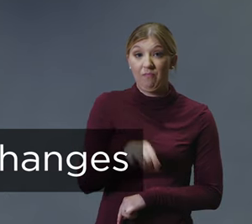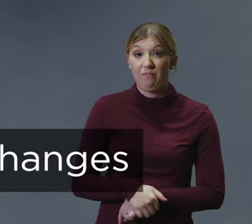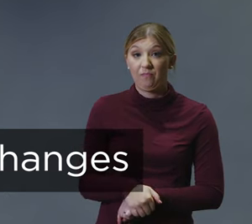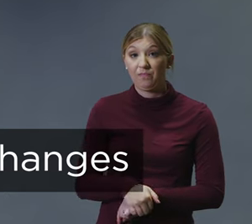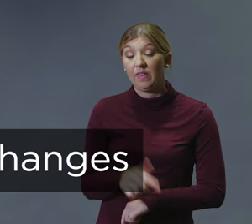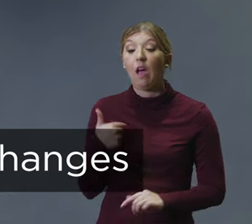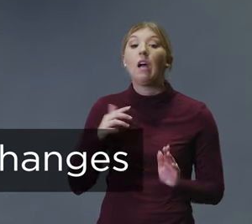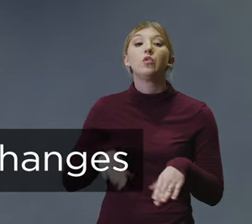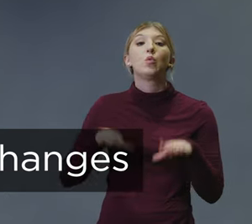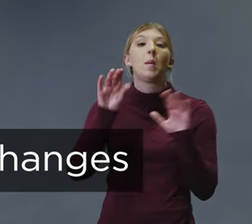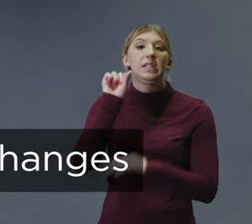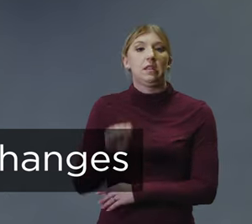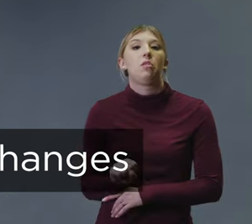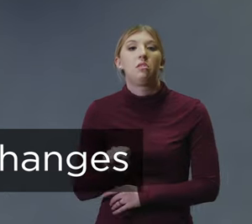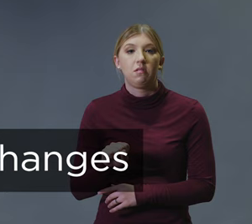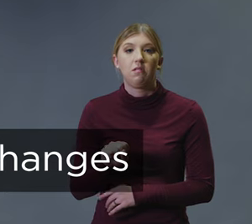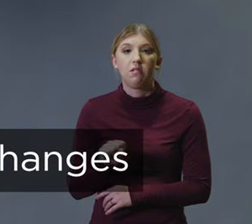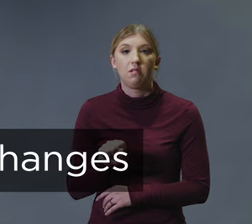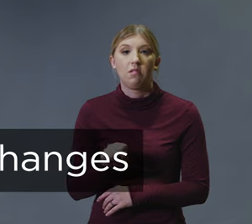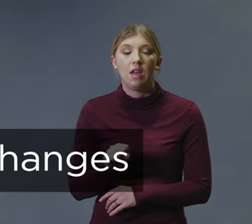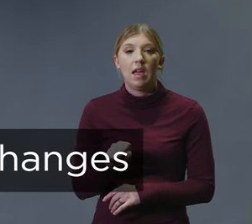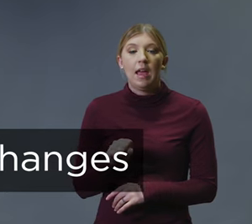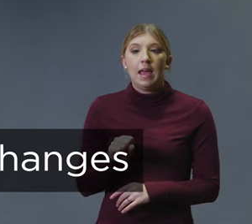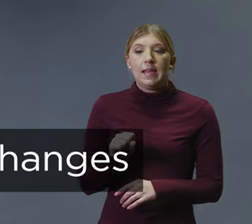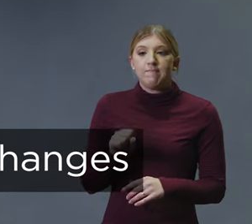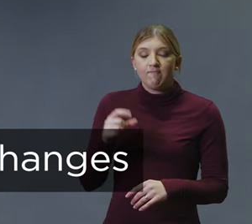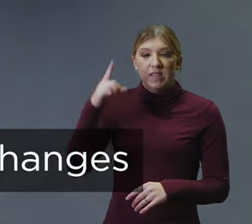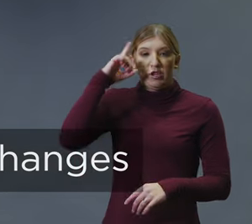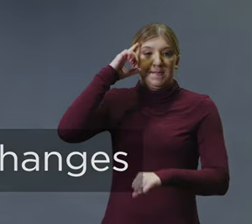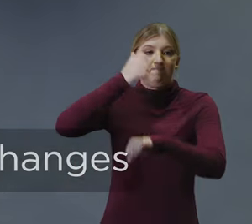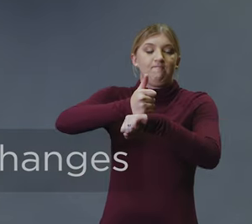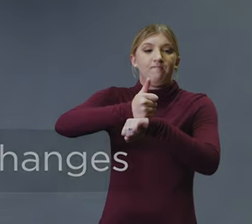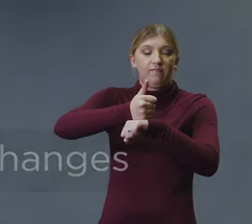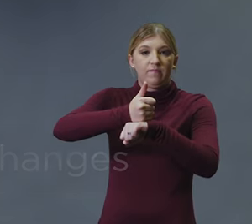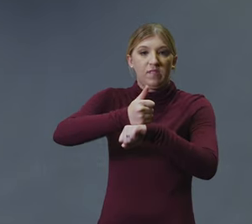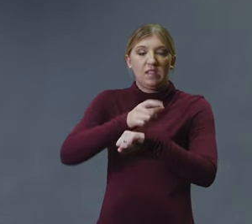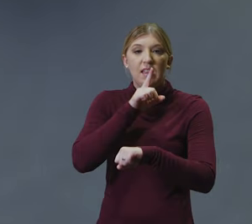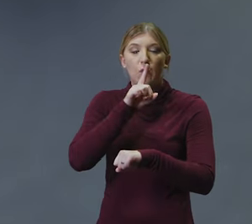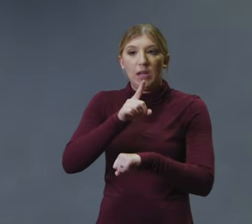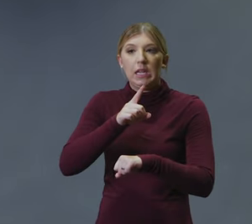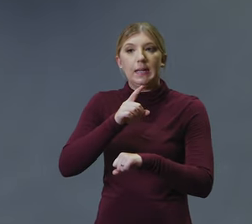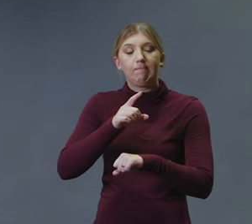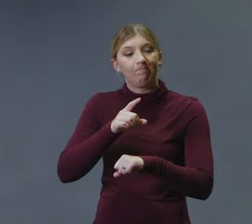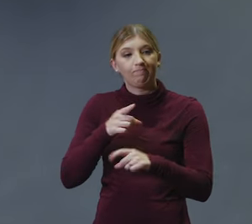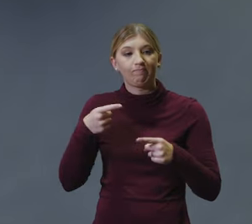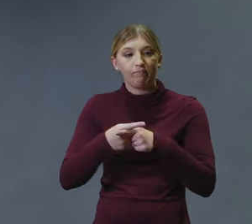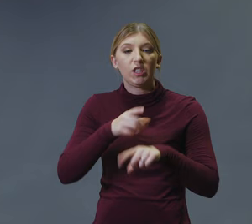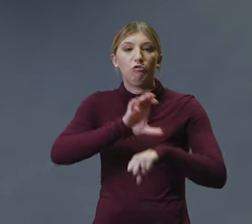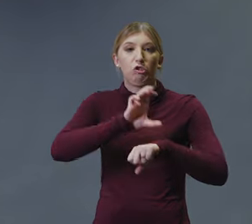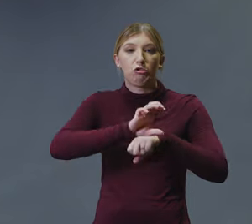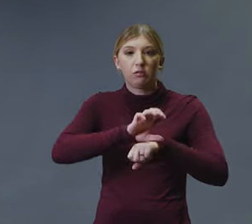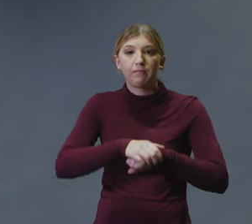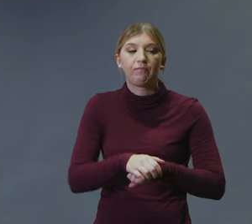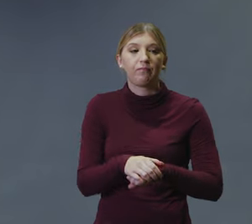know, I grew up in the South, and there's this way of thinking that I know permeates the doors of the church. The type of